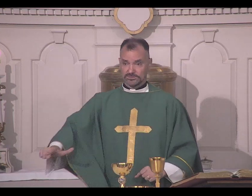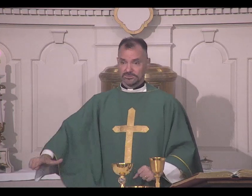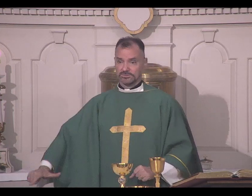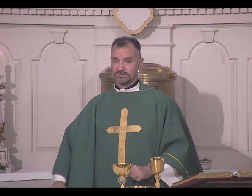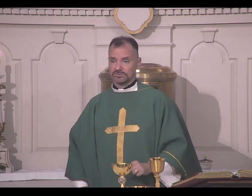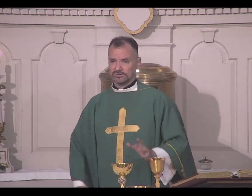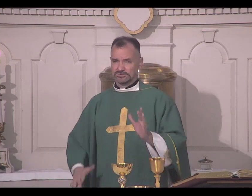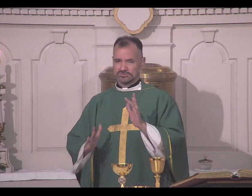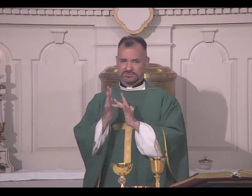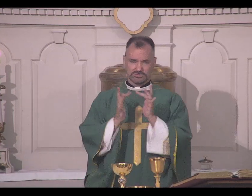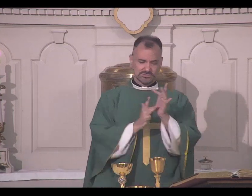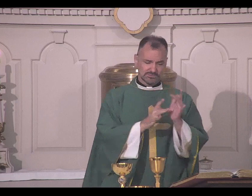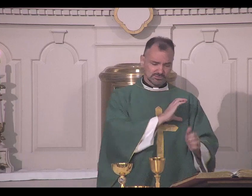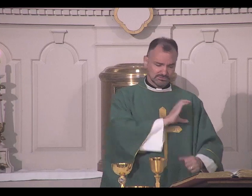Lord Jesus Christ,